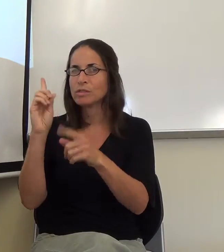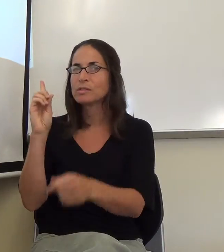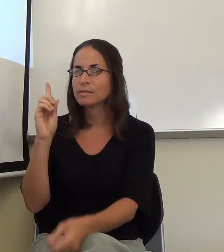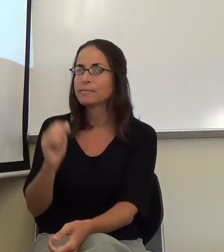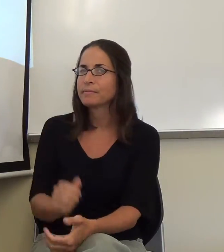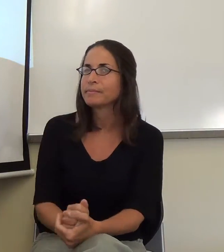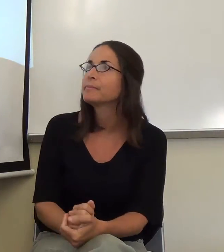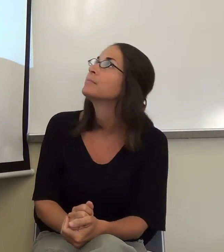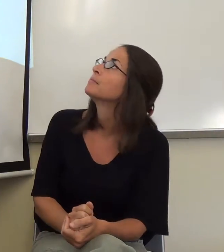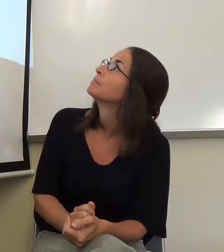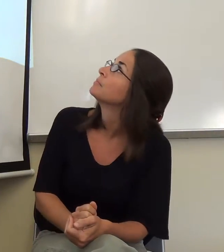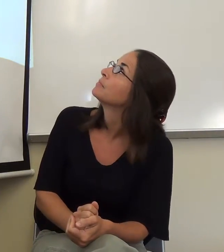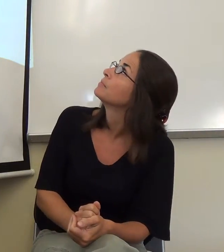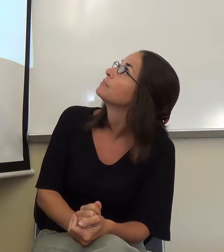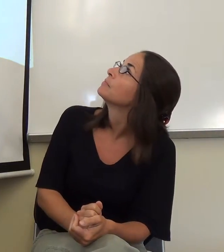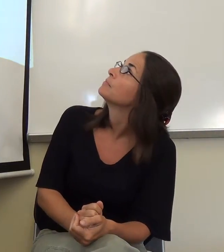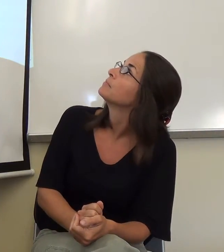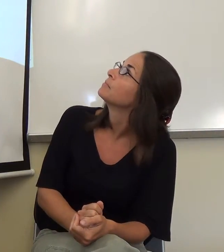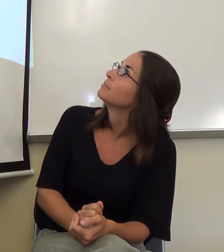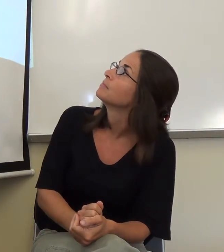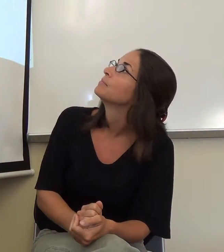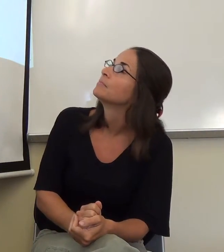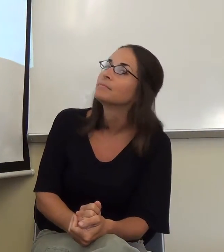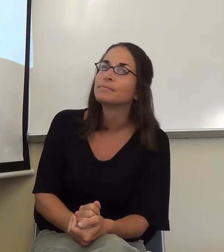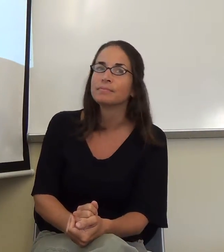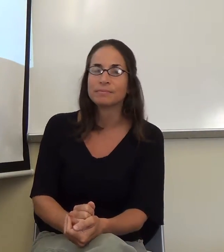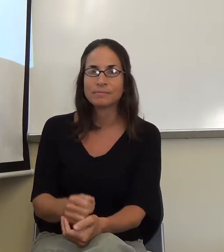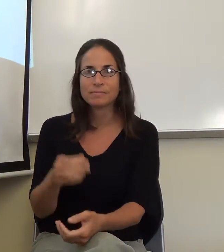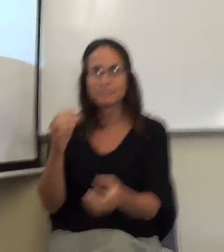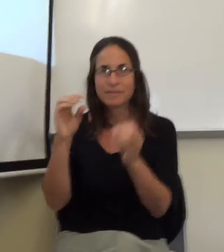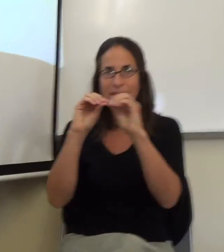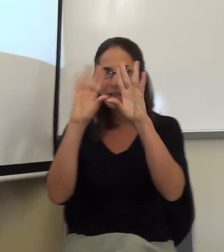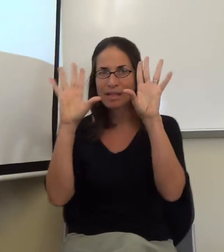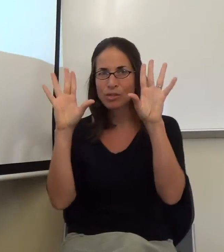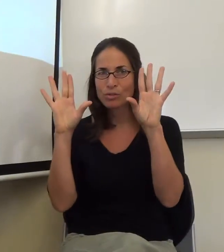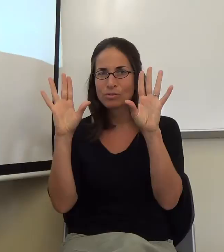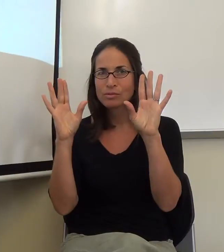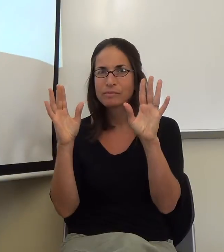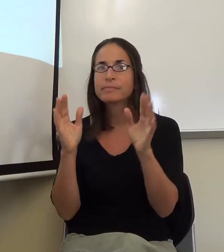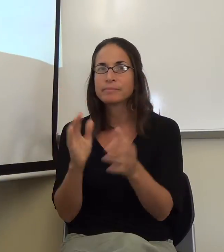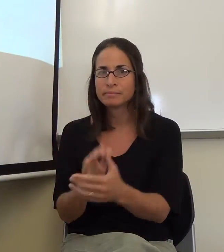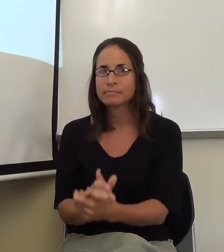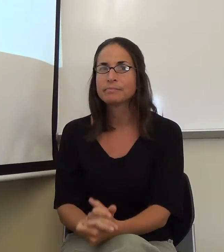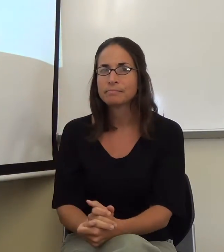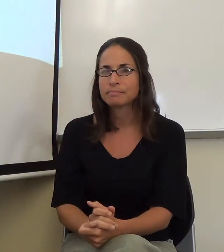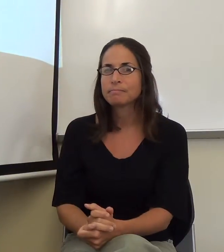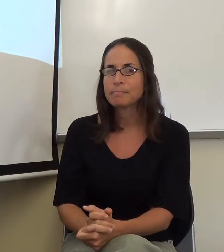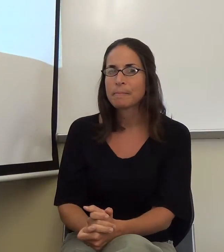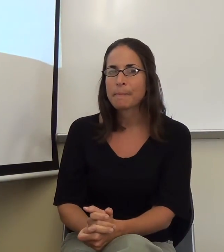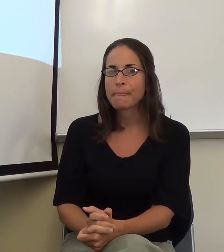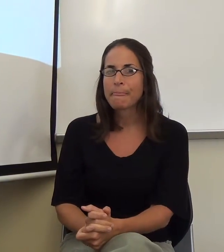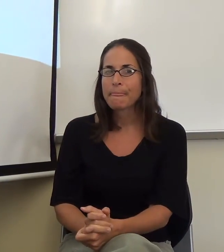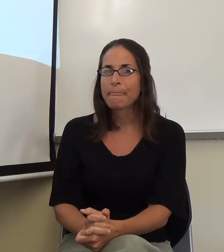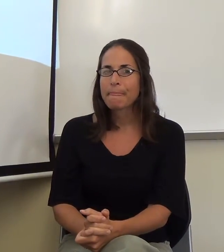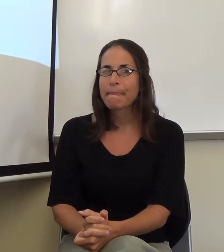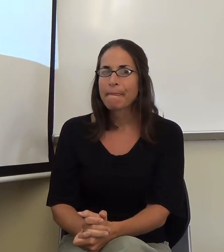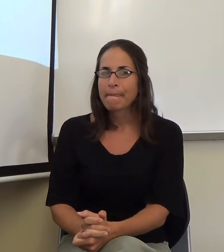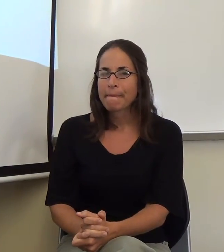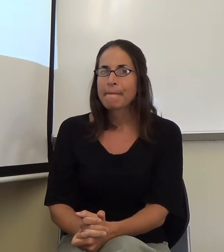That's what this is saying. Does everyone see that? Okay. And it's hard because you think,